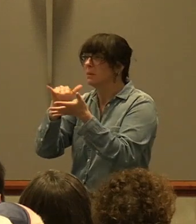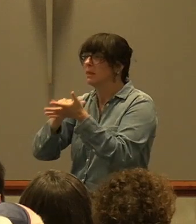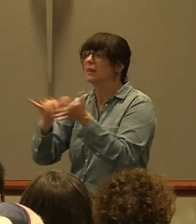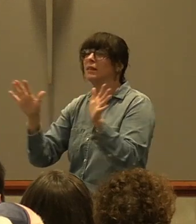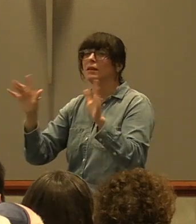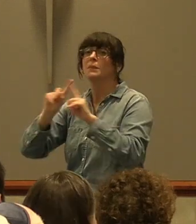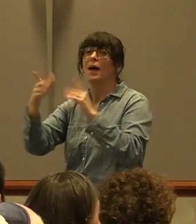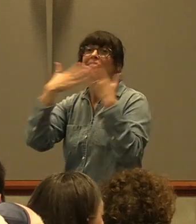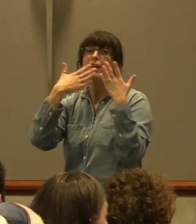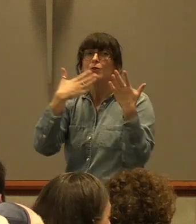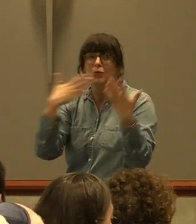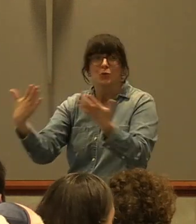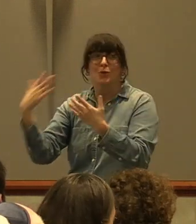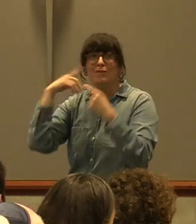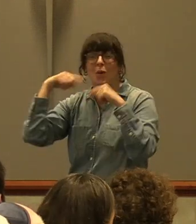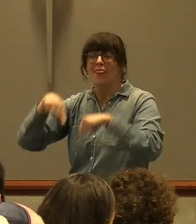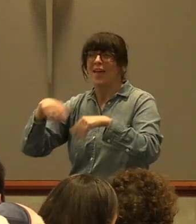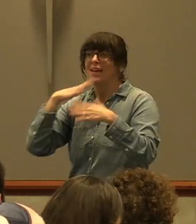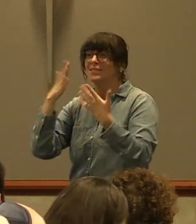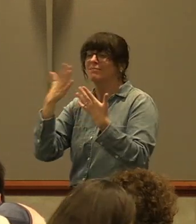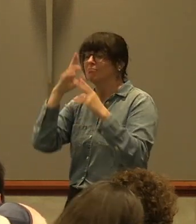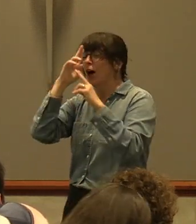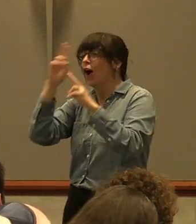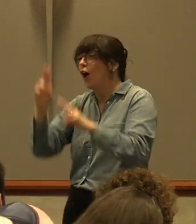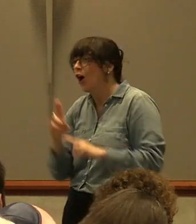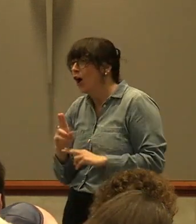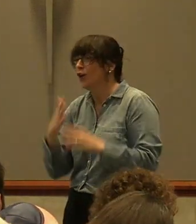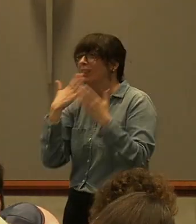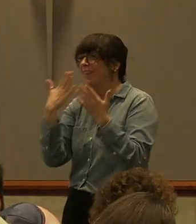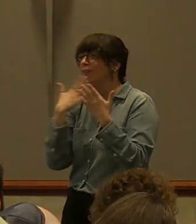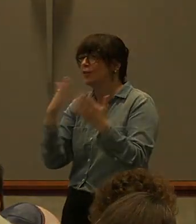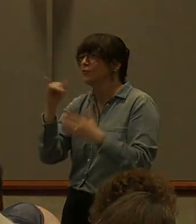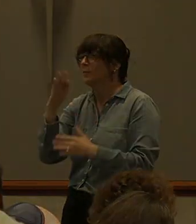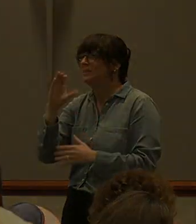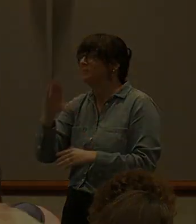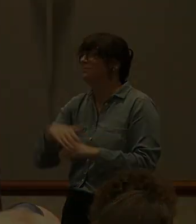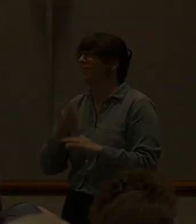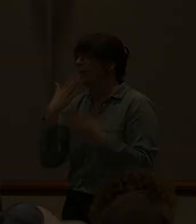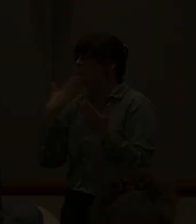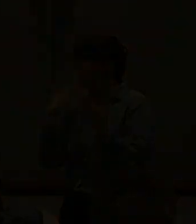But thank you for this incredible honor, and thank you for giving me the opportunity to represent you.